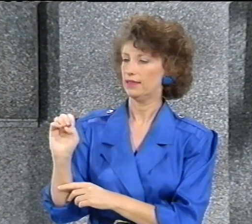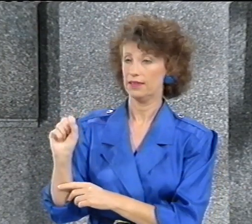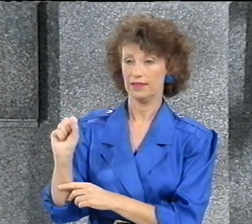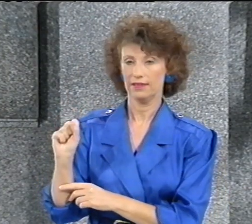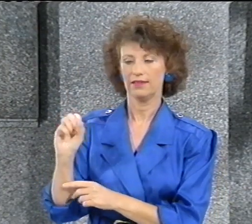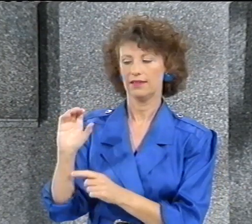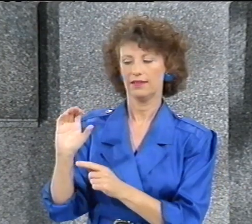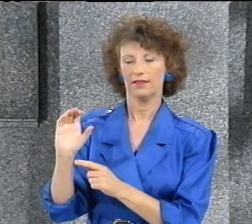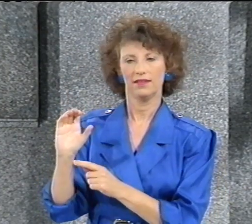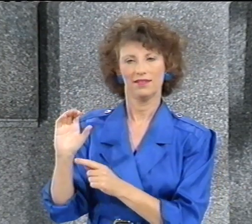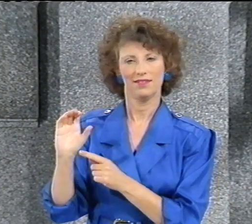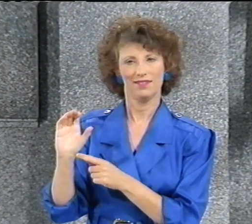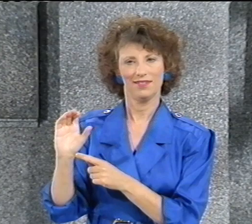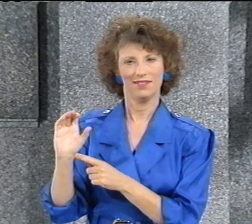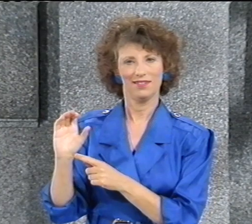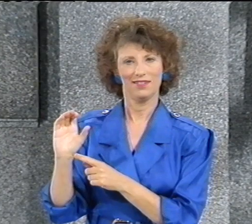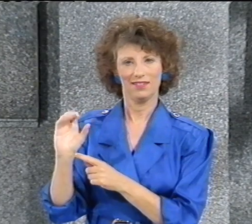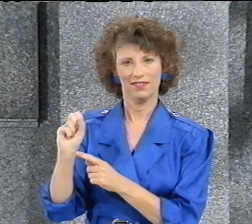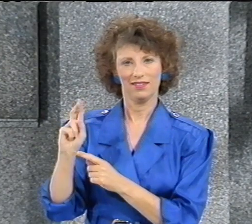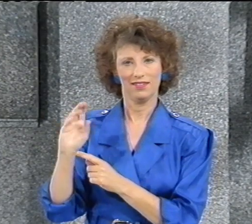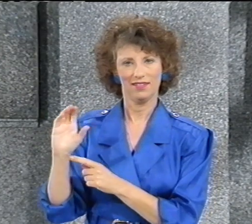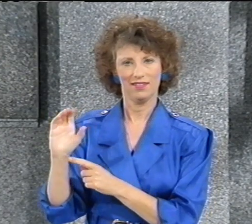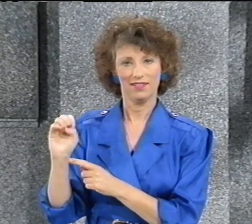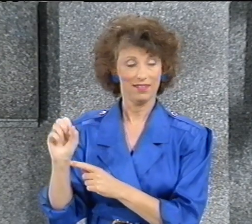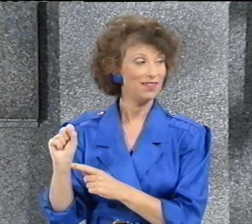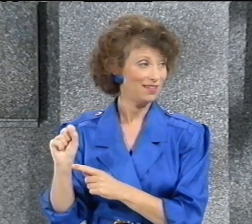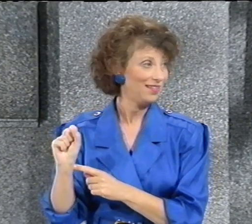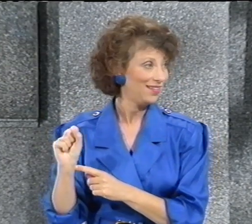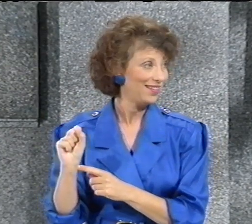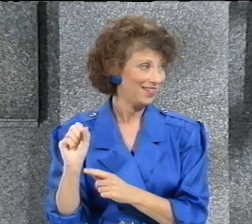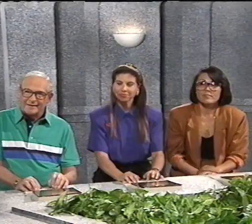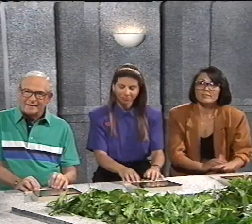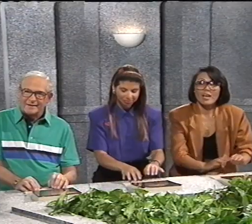success. What am I doing?